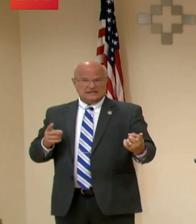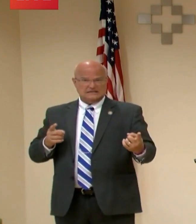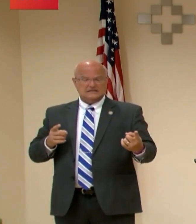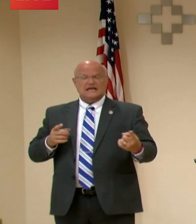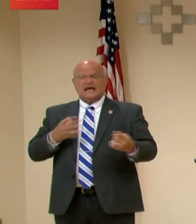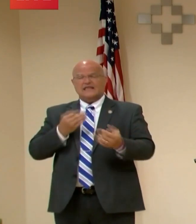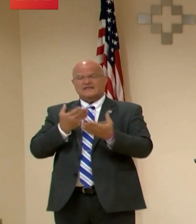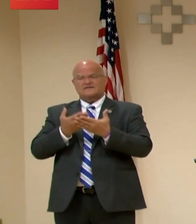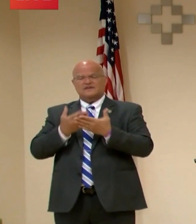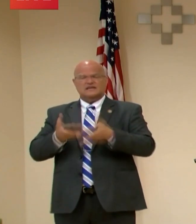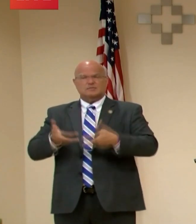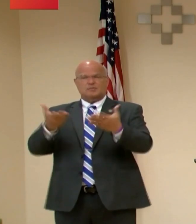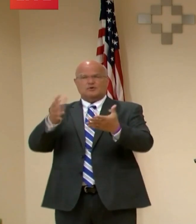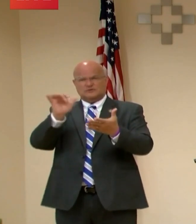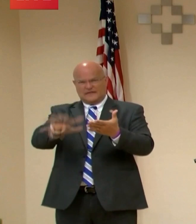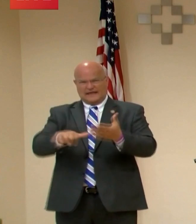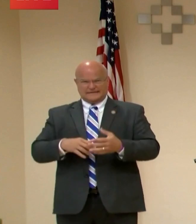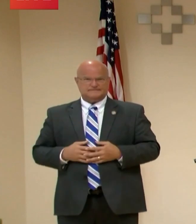of the funding proposals in there.